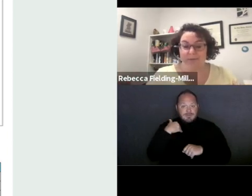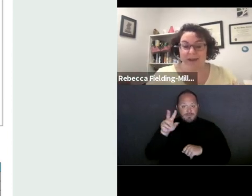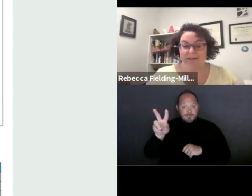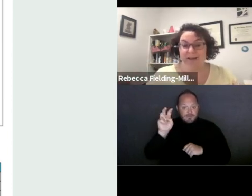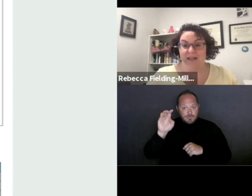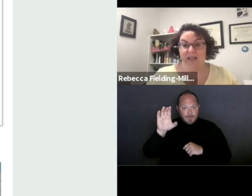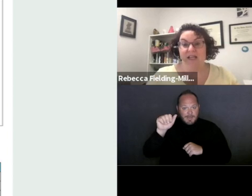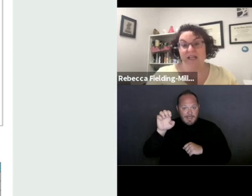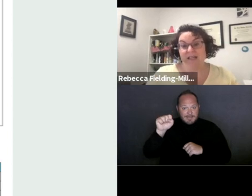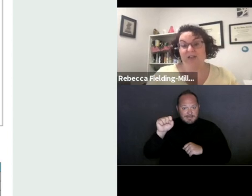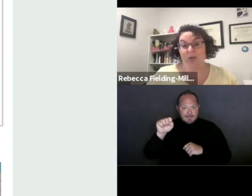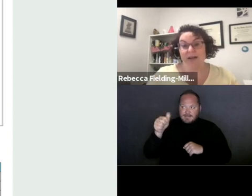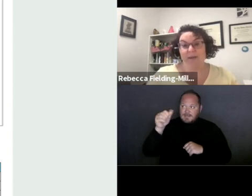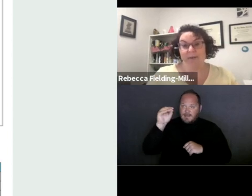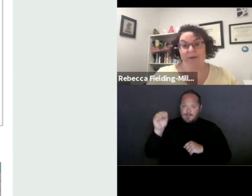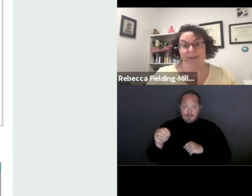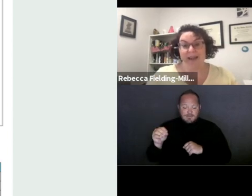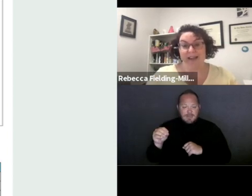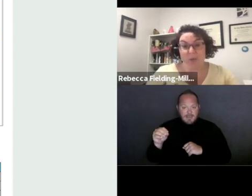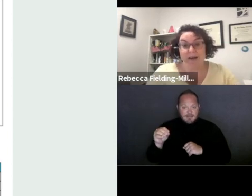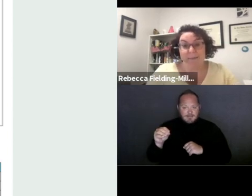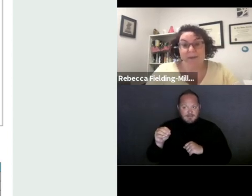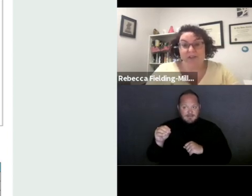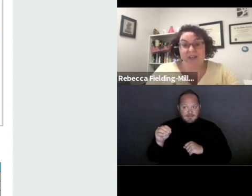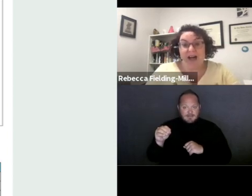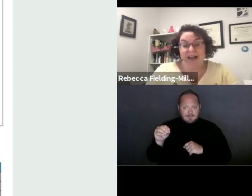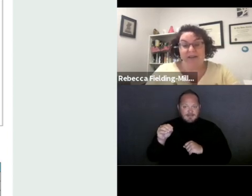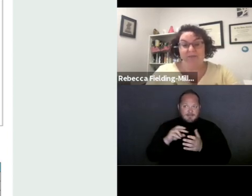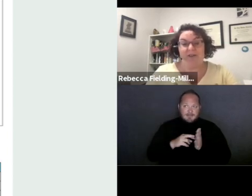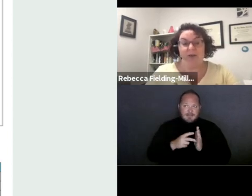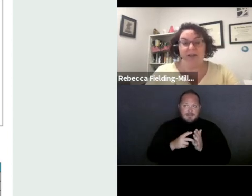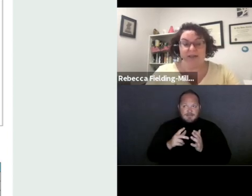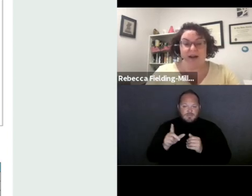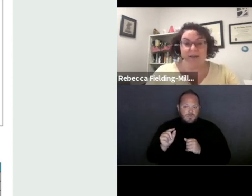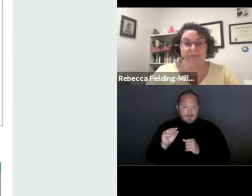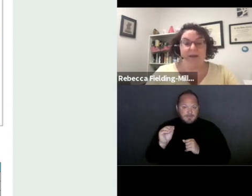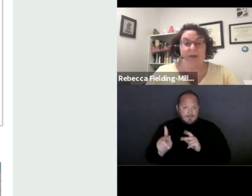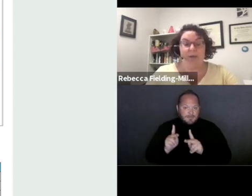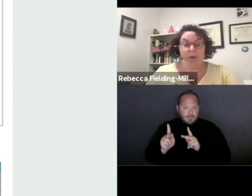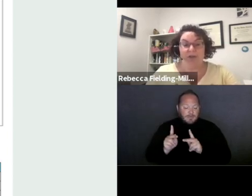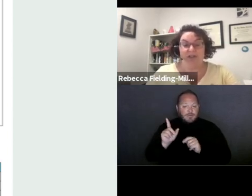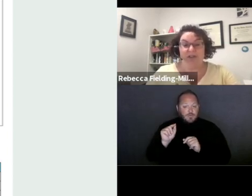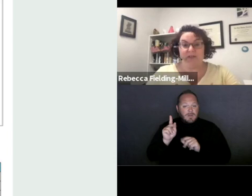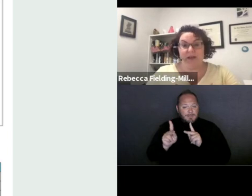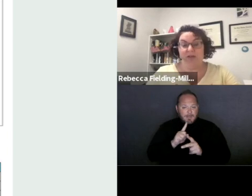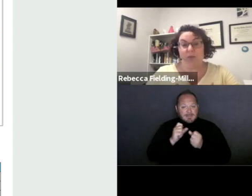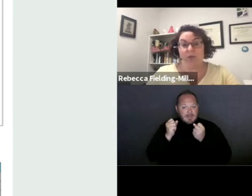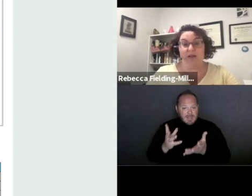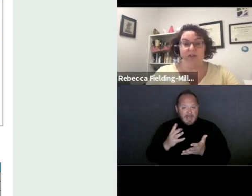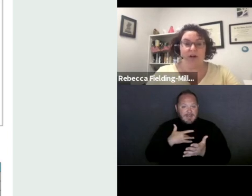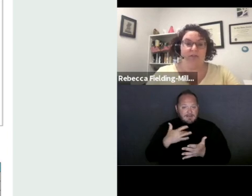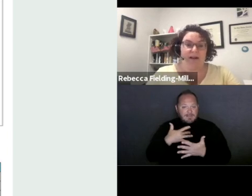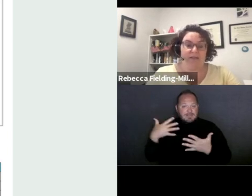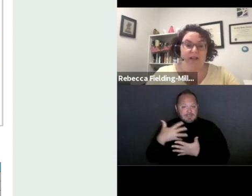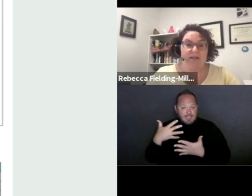are vaccinated, that's 20 people. And 20 people is a lot and it feels really scary. But what we're still seeing is